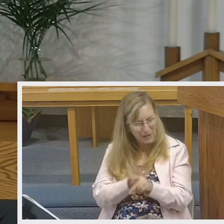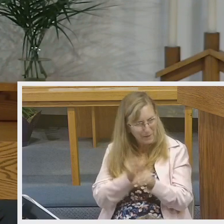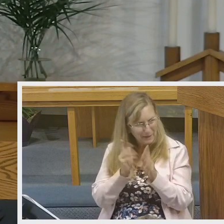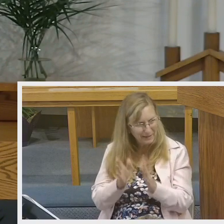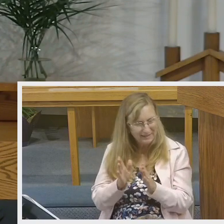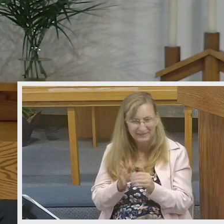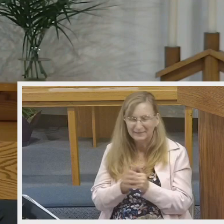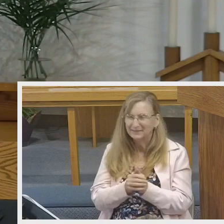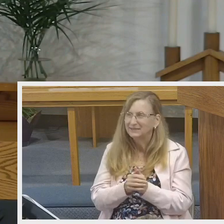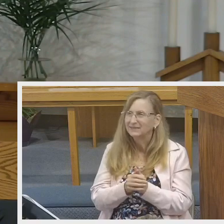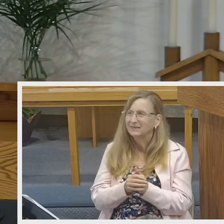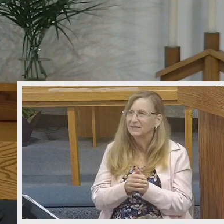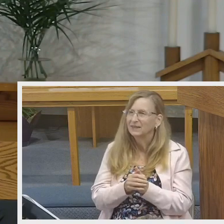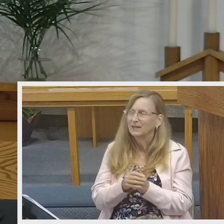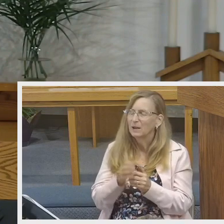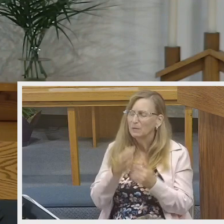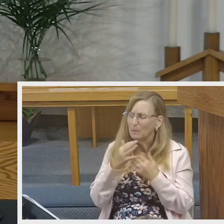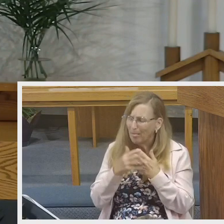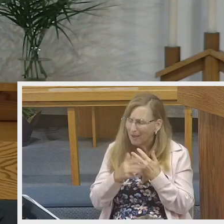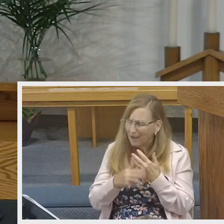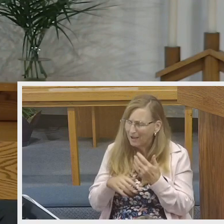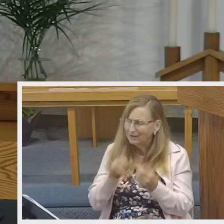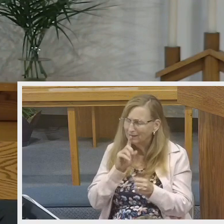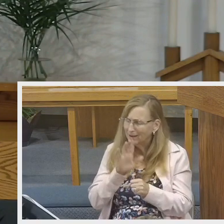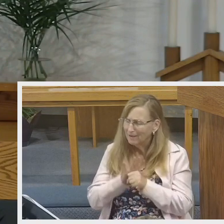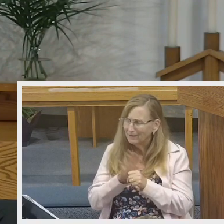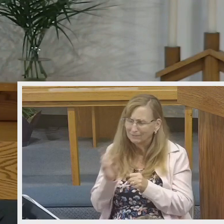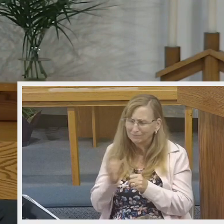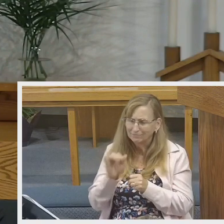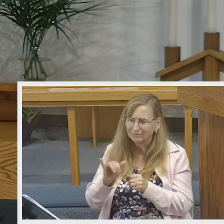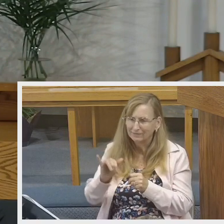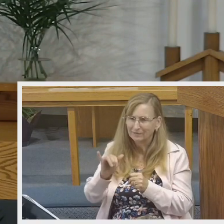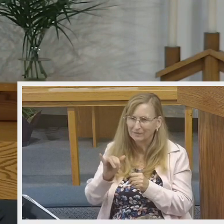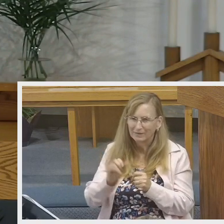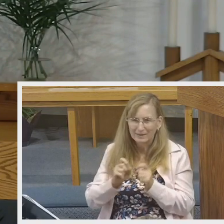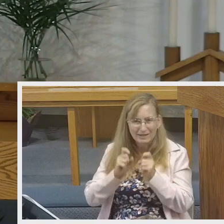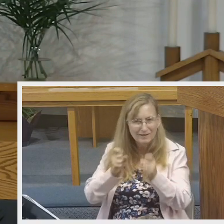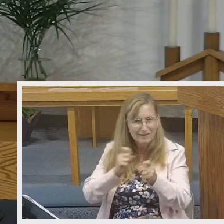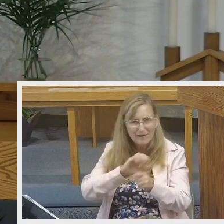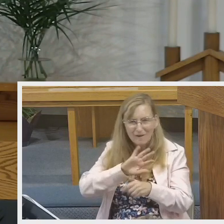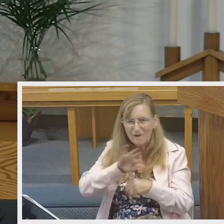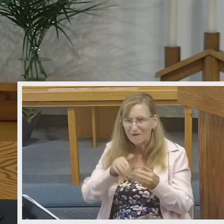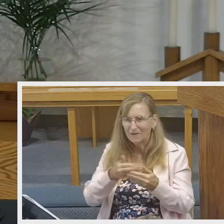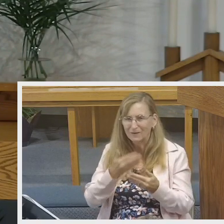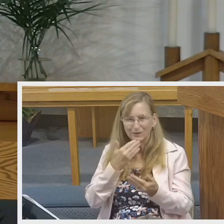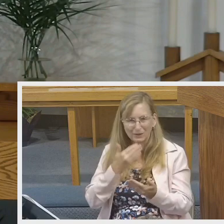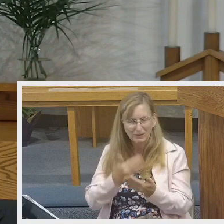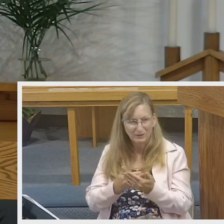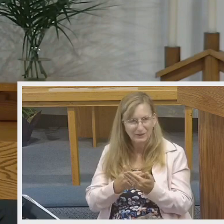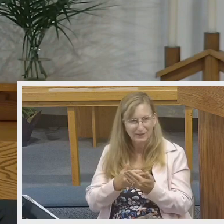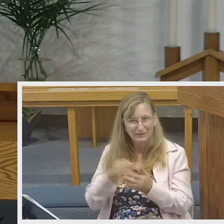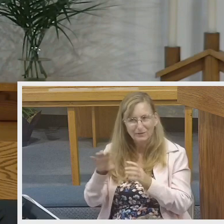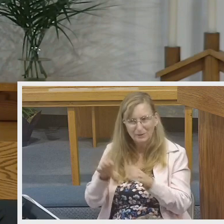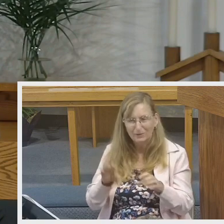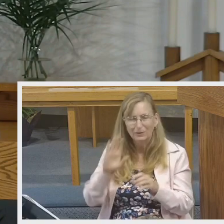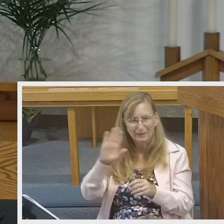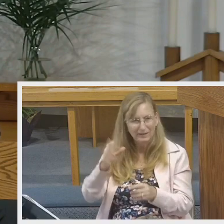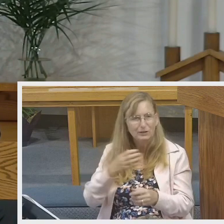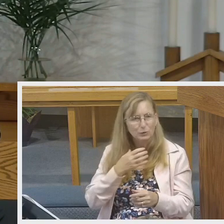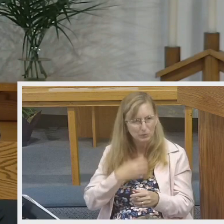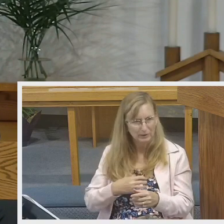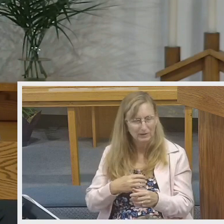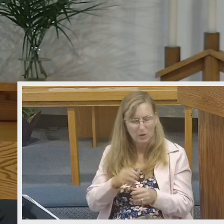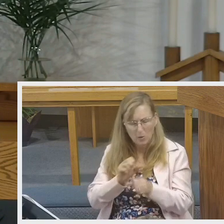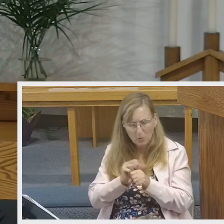eternal covenant, equip you with everything good, that you may do his will, working in us that